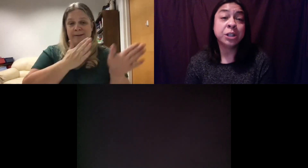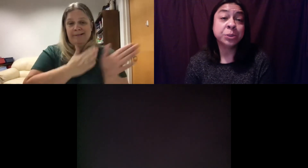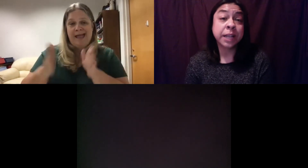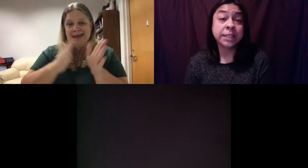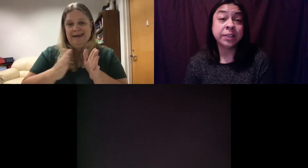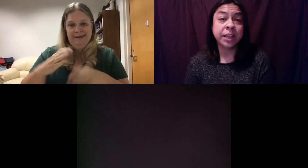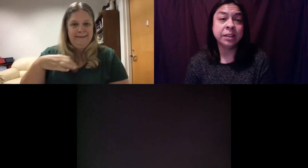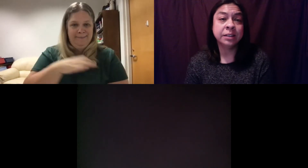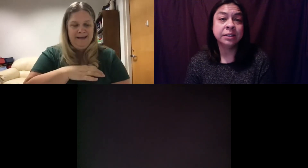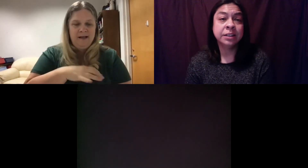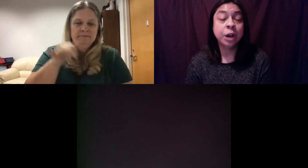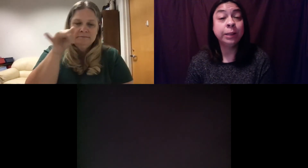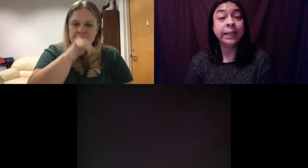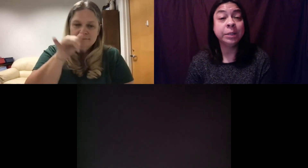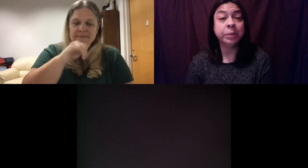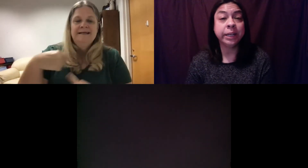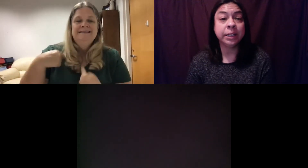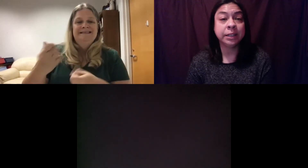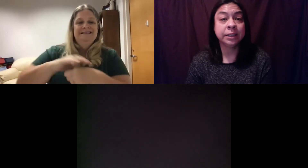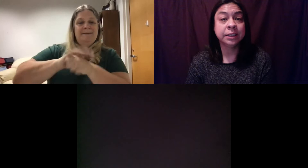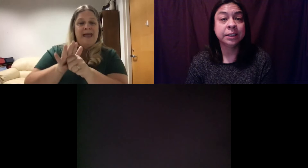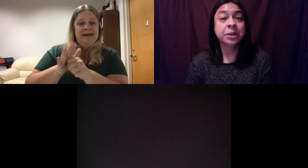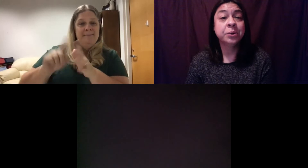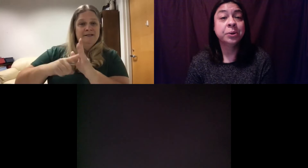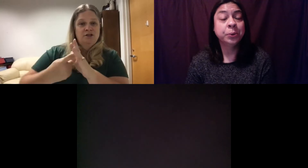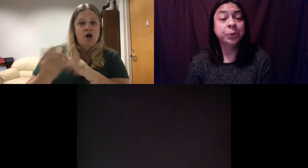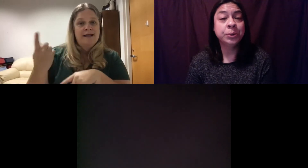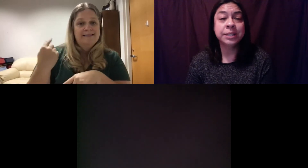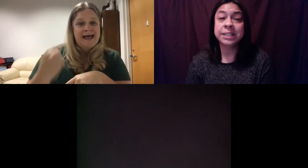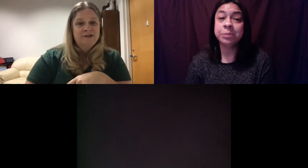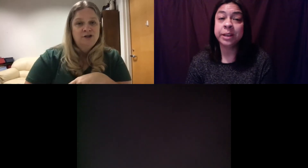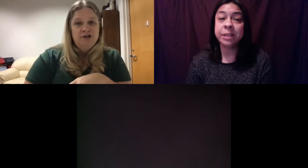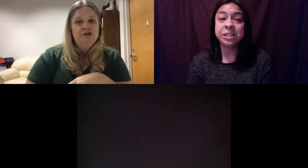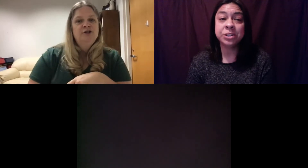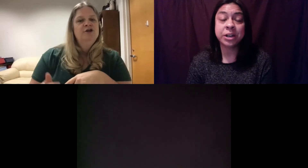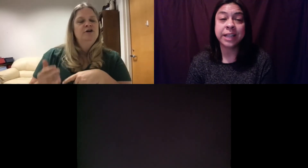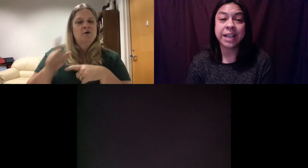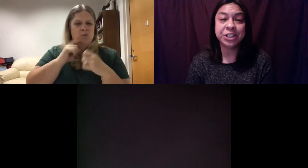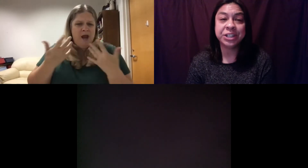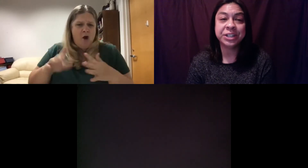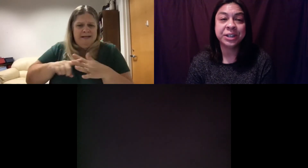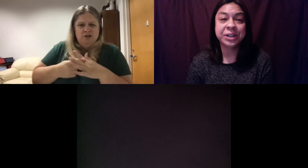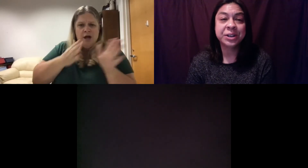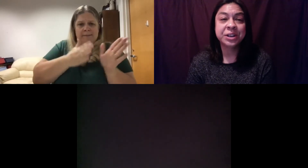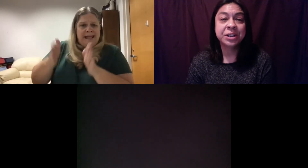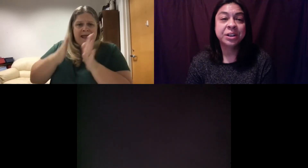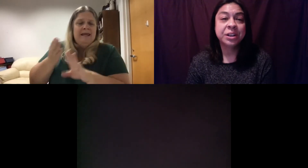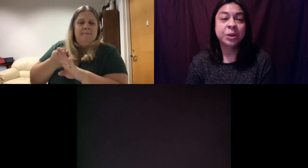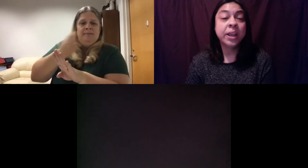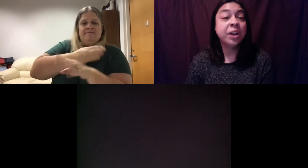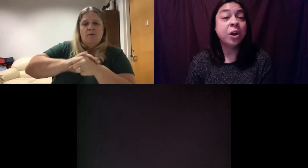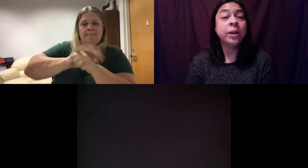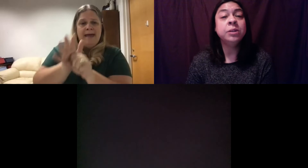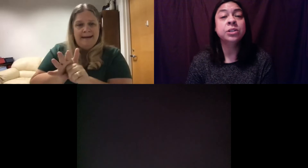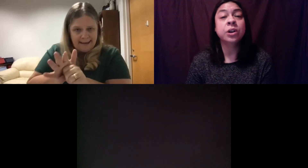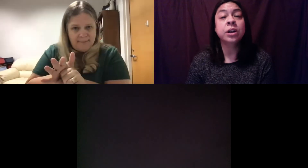I also would like to thank our planning committee. Since the pandemic started last year, we